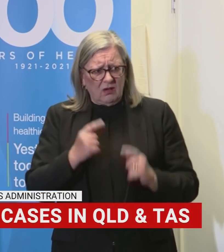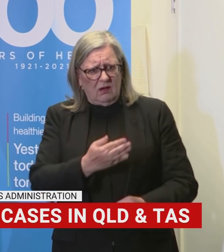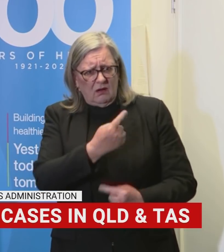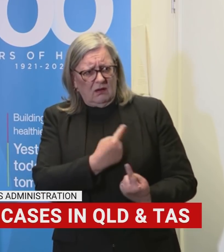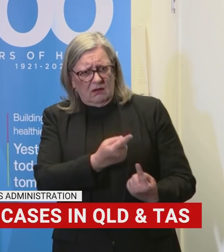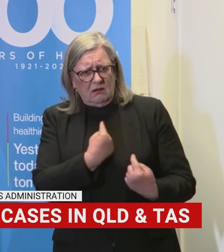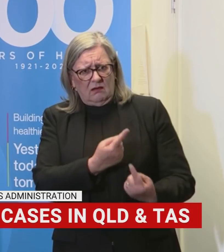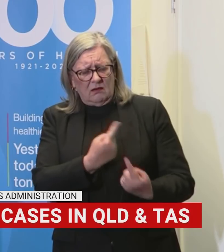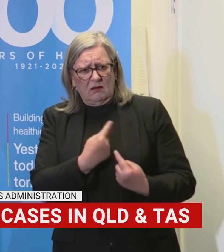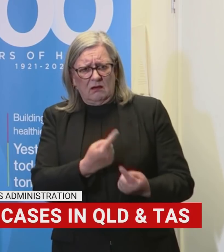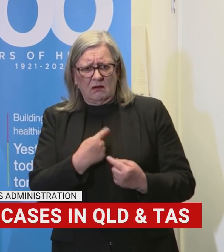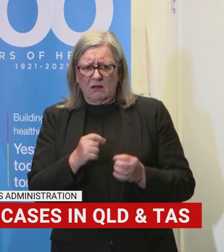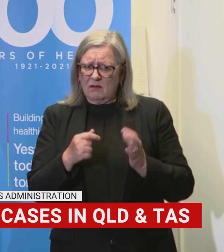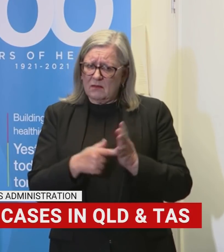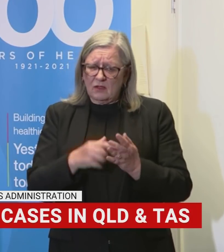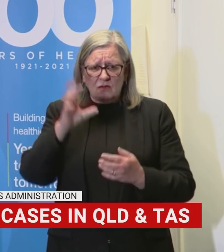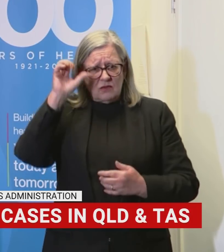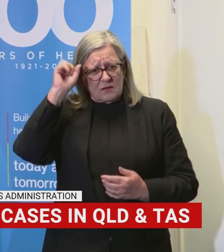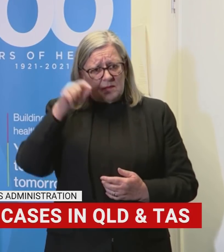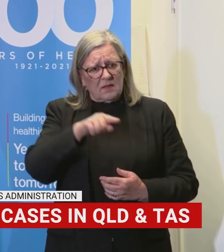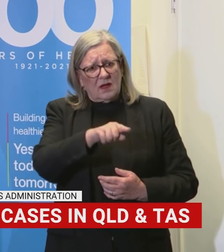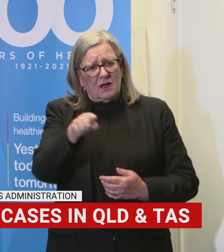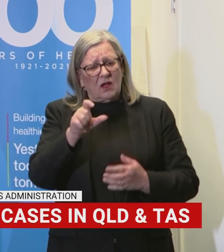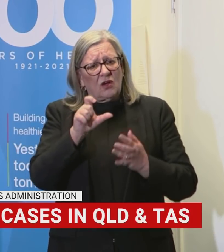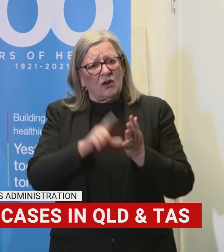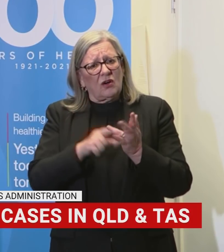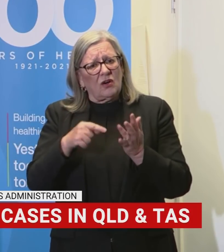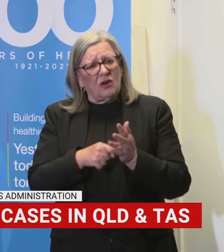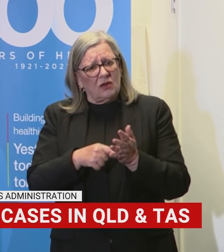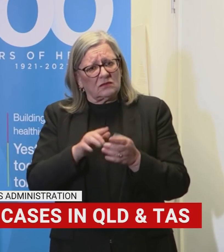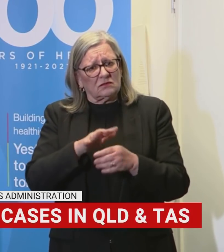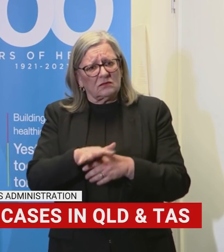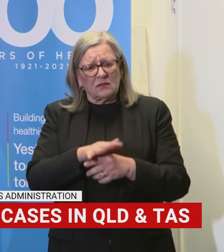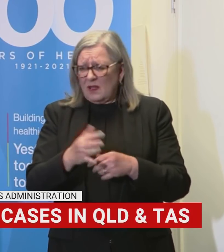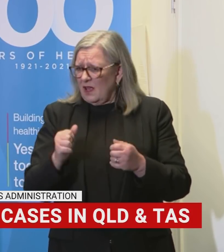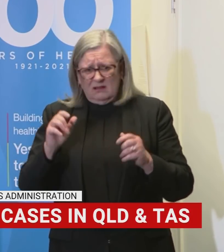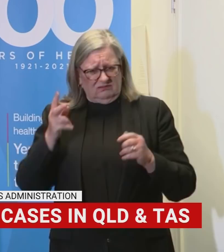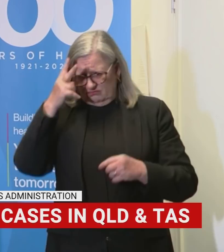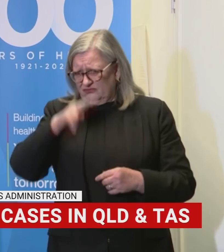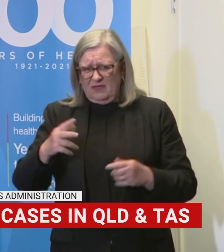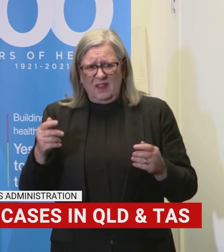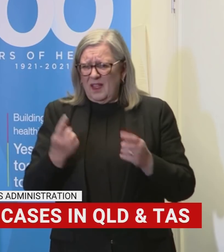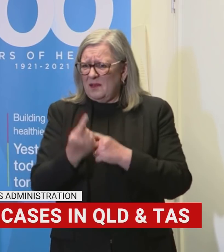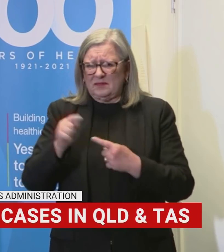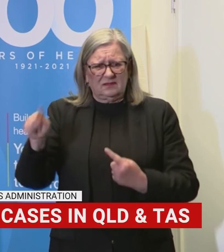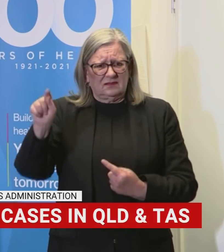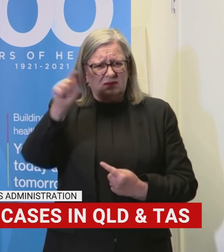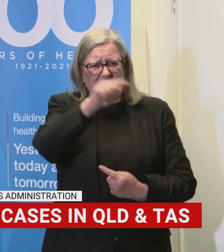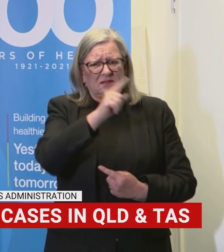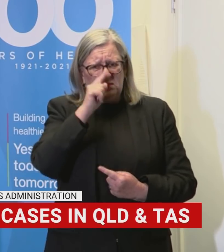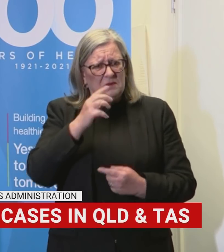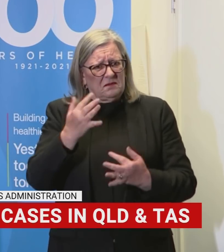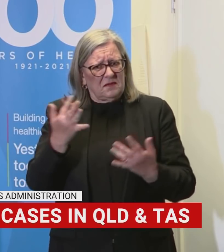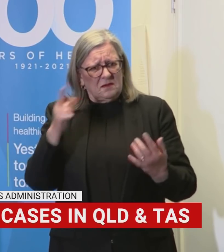that sadly, blood clotting, including fatal blood clotting, is actually quite a common cause of serious illness and death in Australia. We've talked about